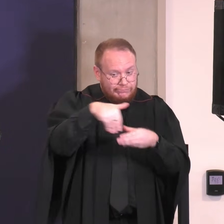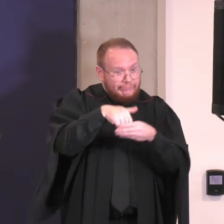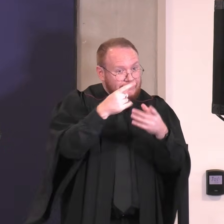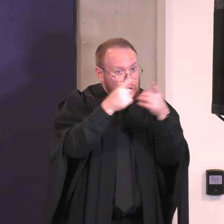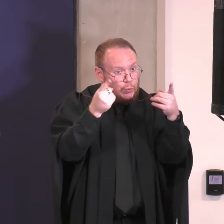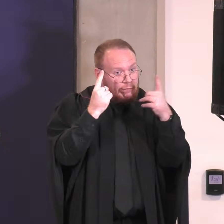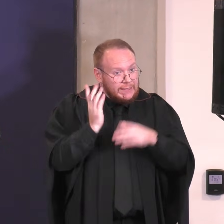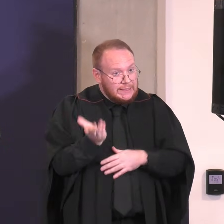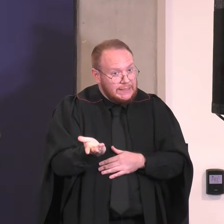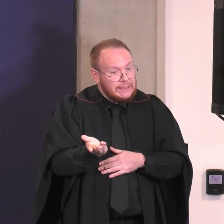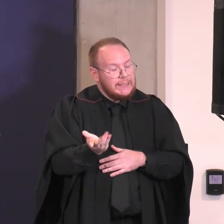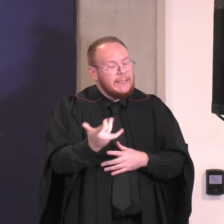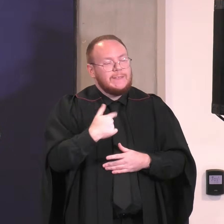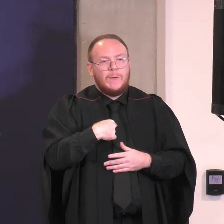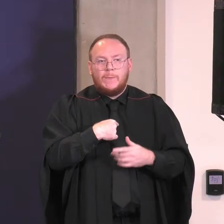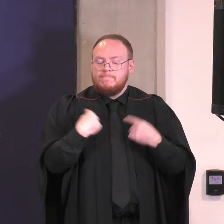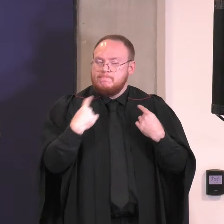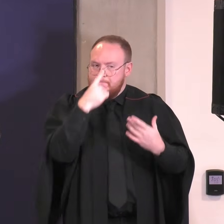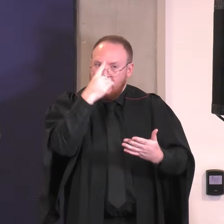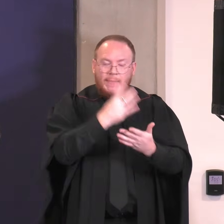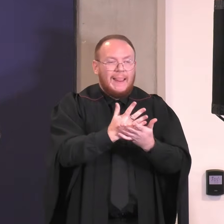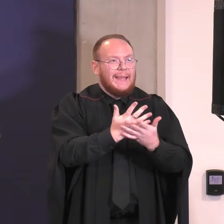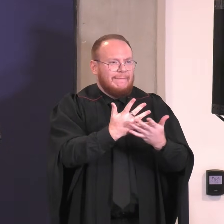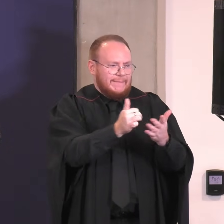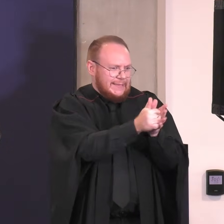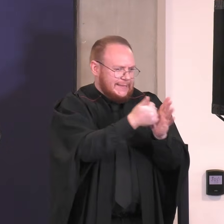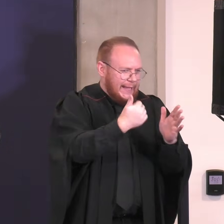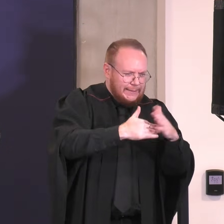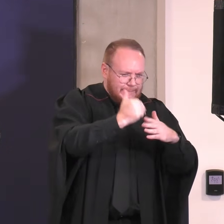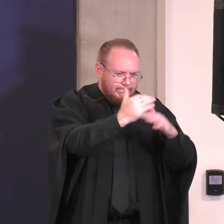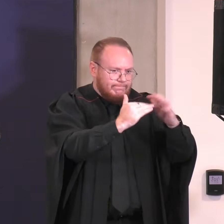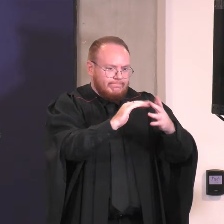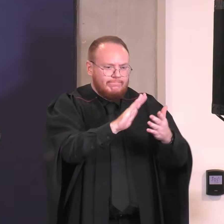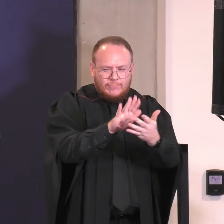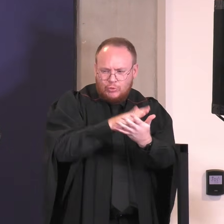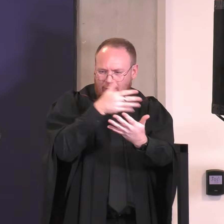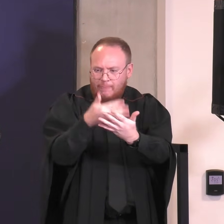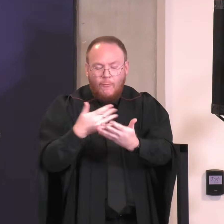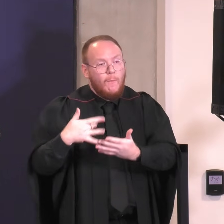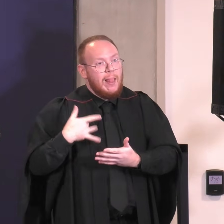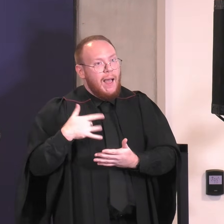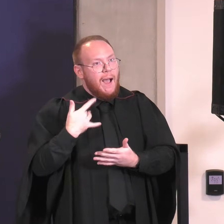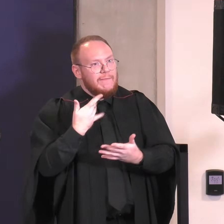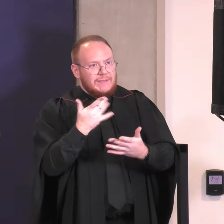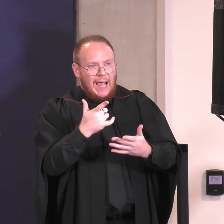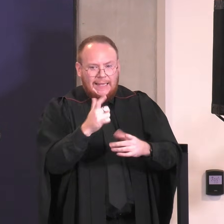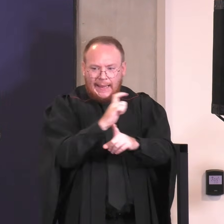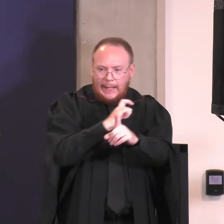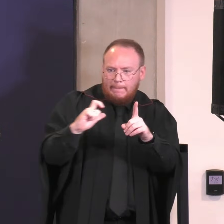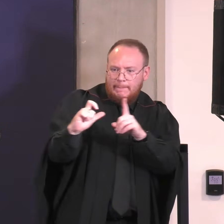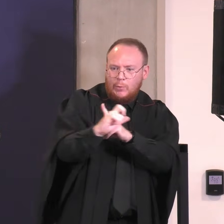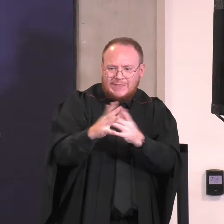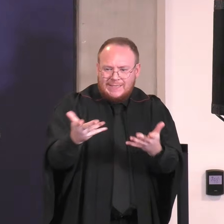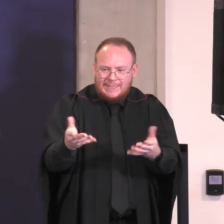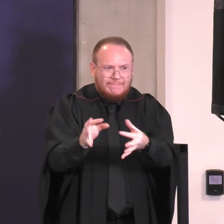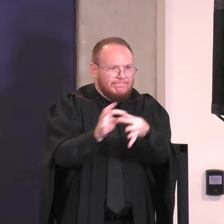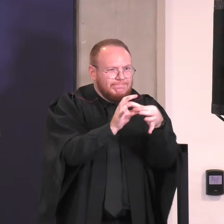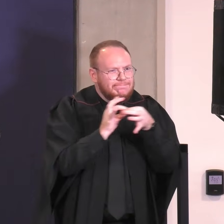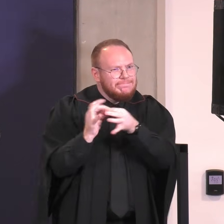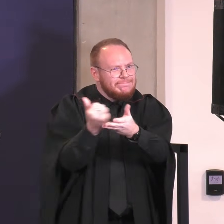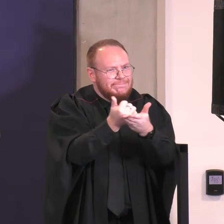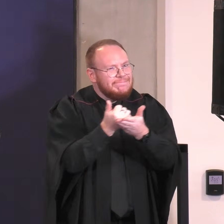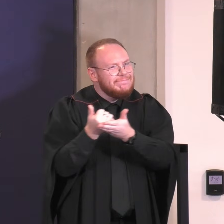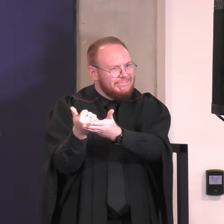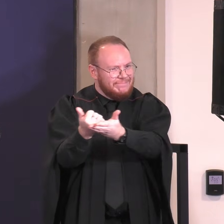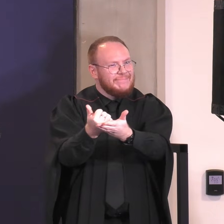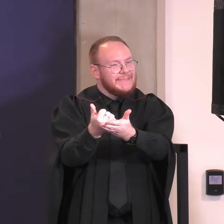believe in building skills that not only transform lives, but also uplift communities. This is why we're especially